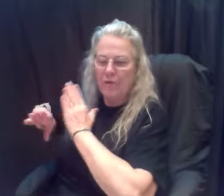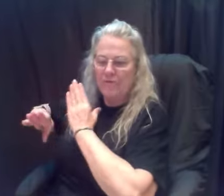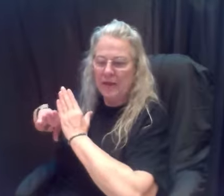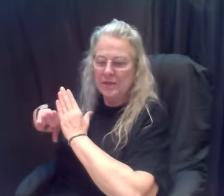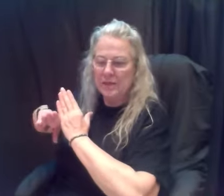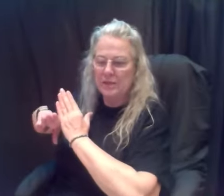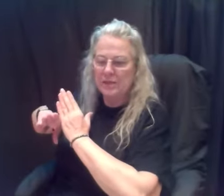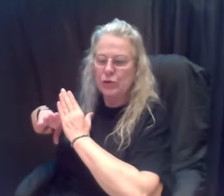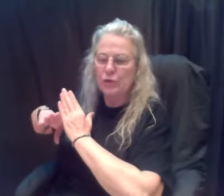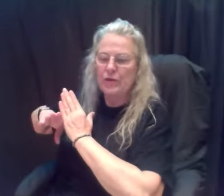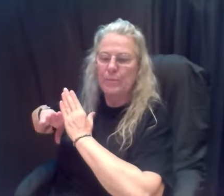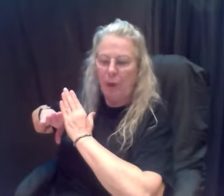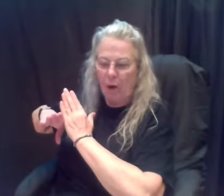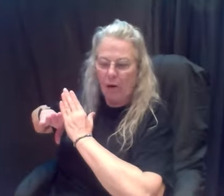prevent, to debar.